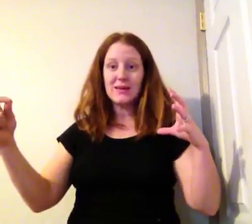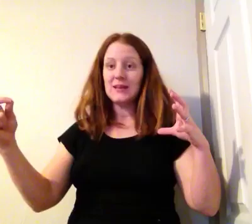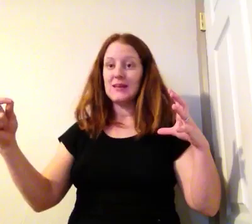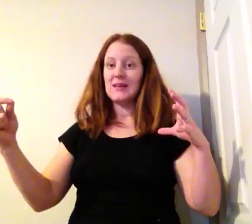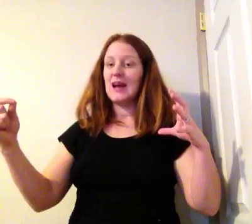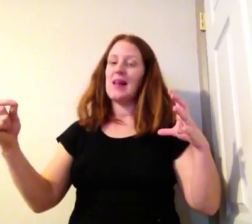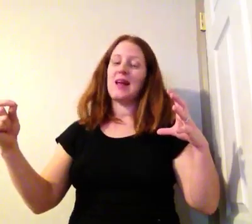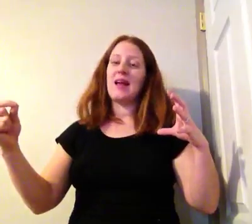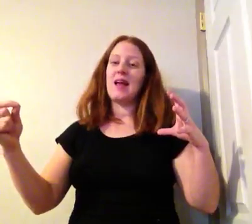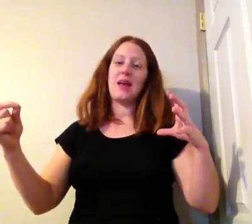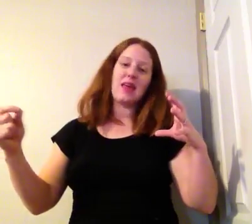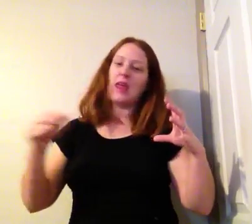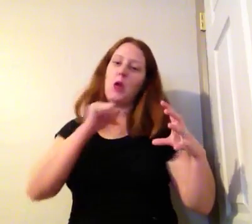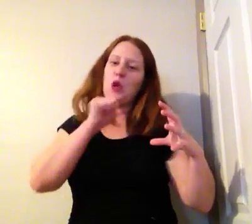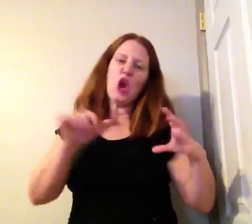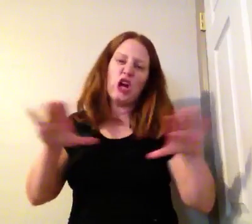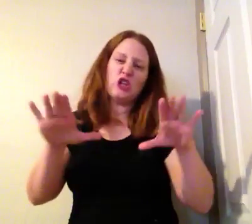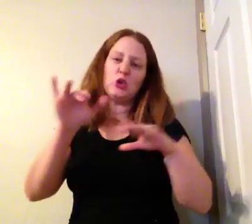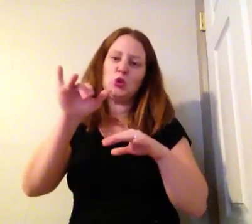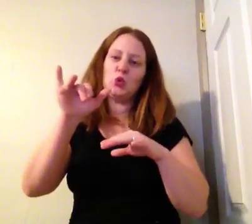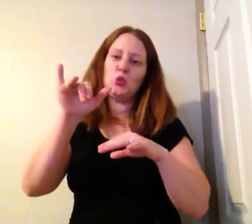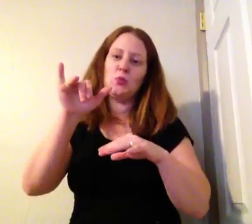do it, okay? That's a good idea, pop it.